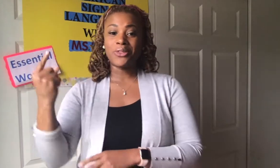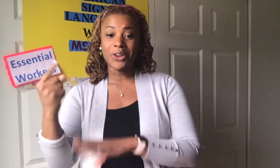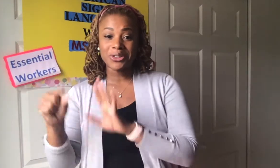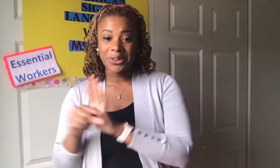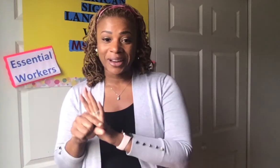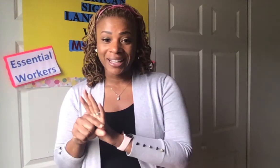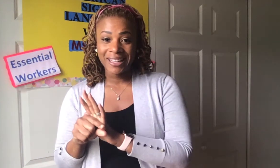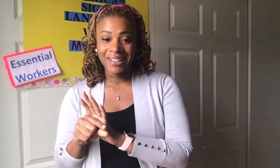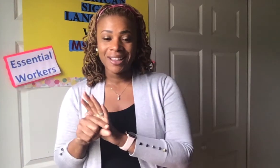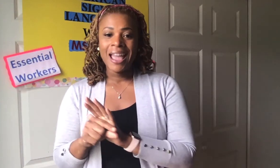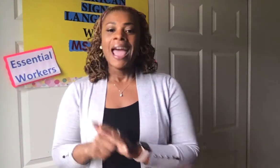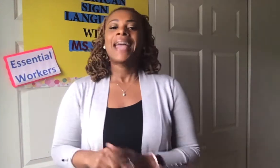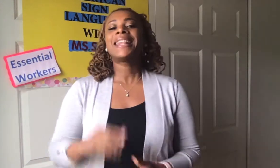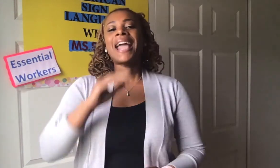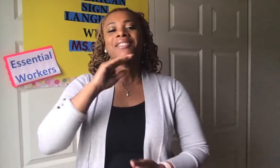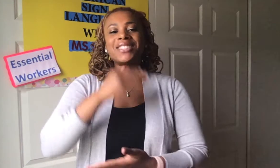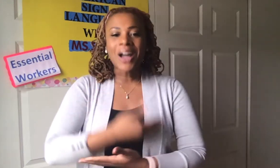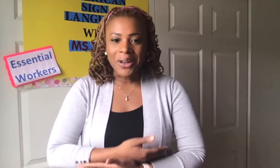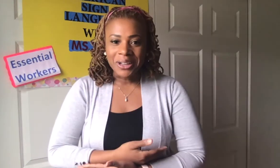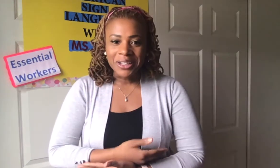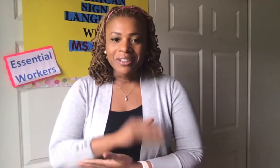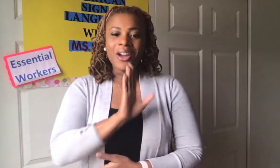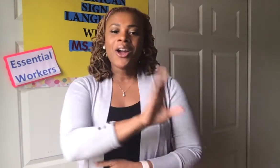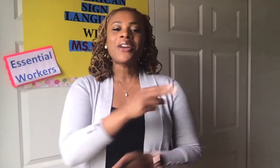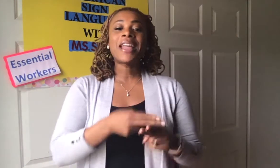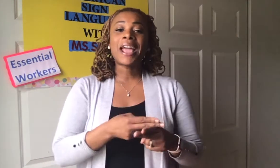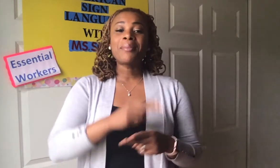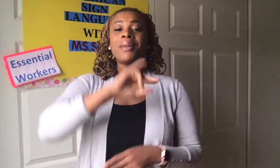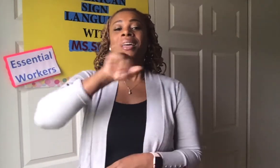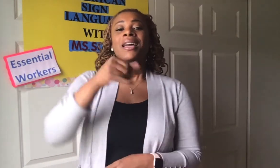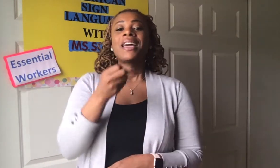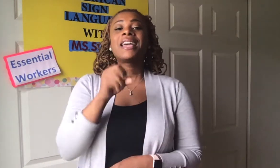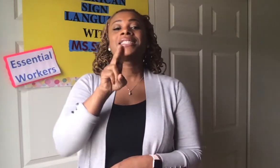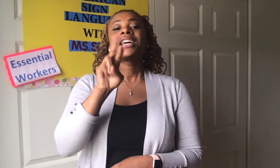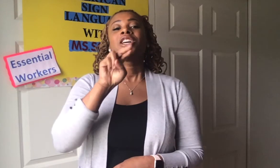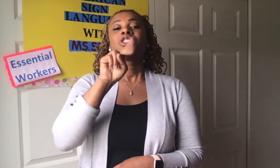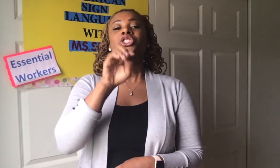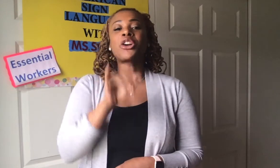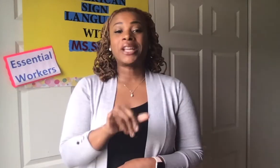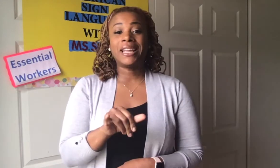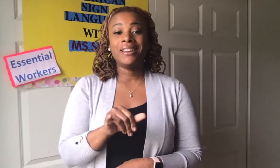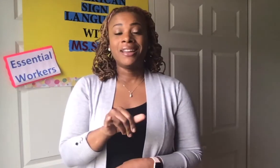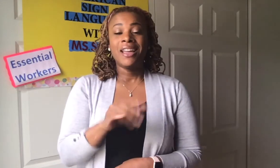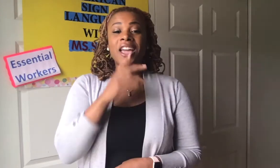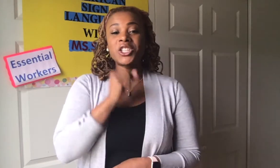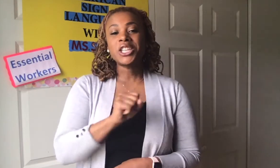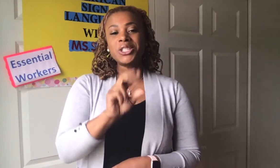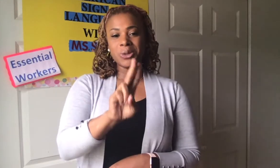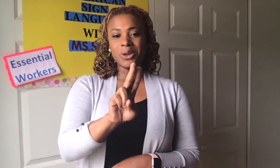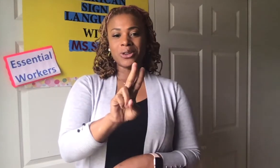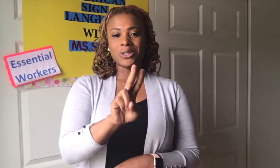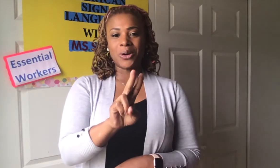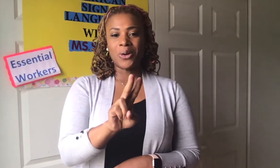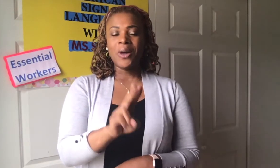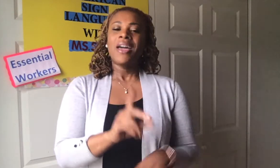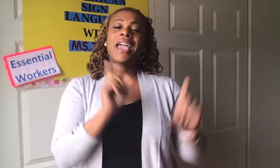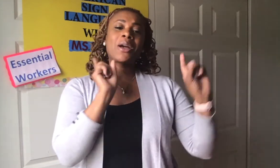1st grade. And then I have a daughter. Her name is Journey, and she's 2 years old and going